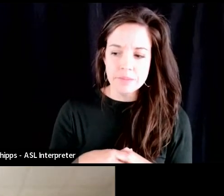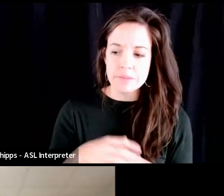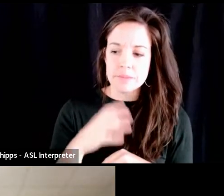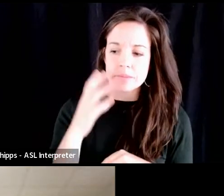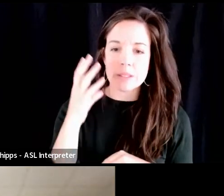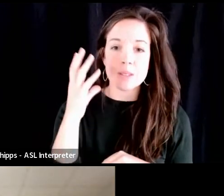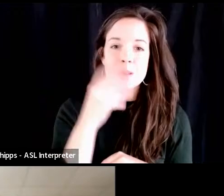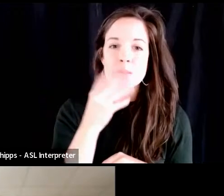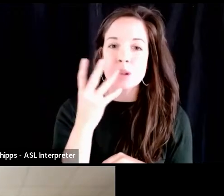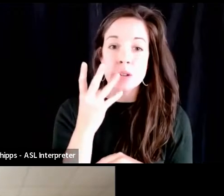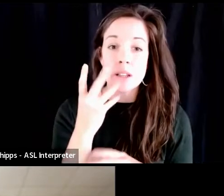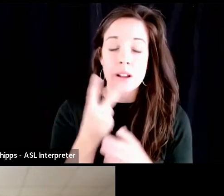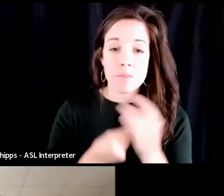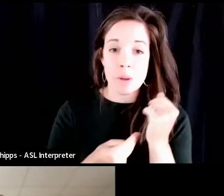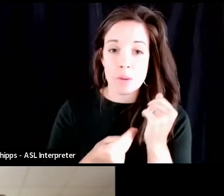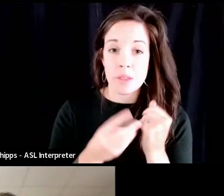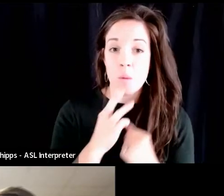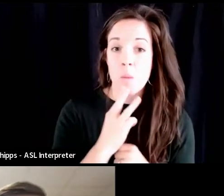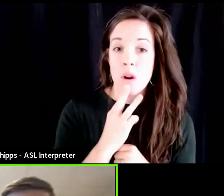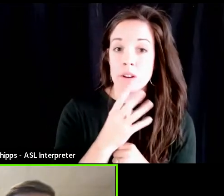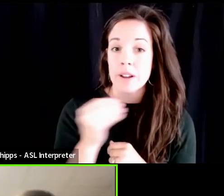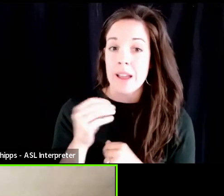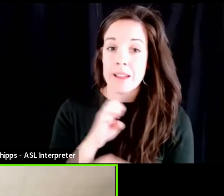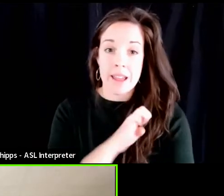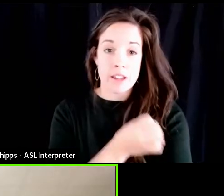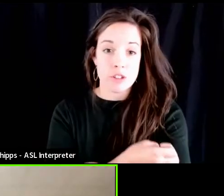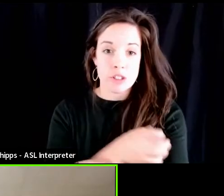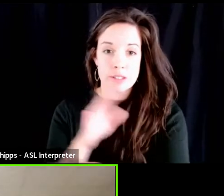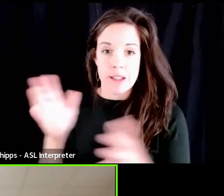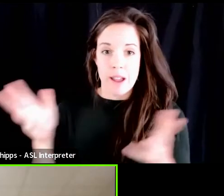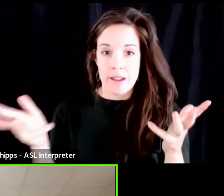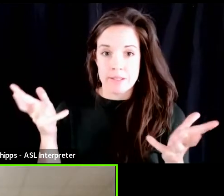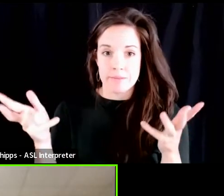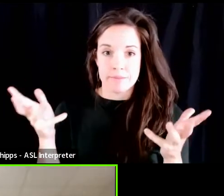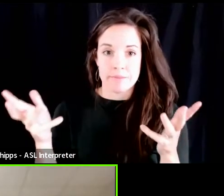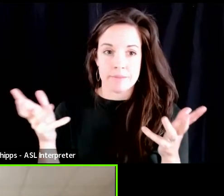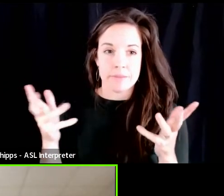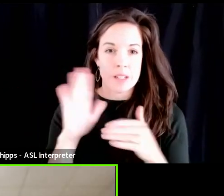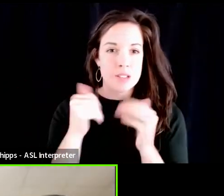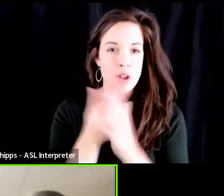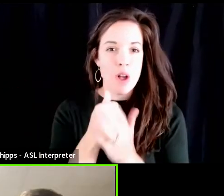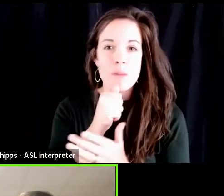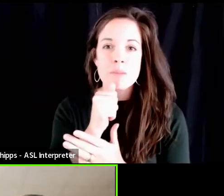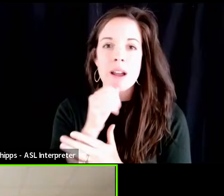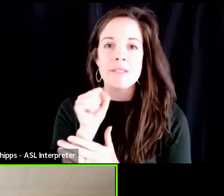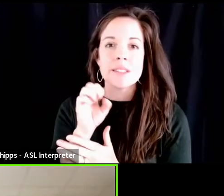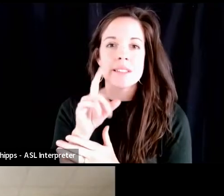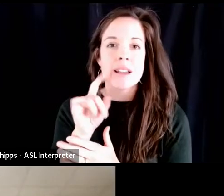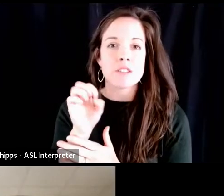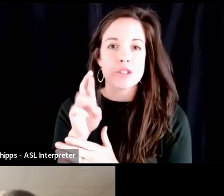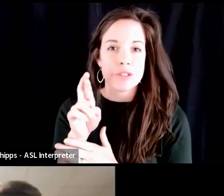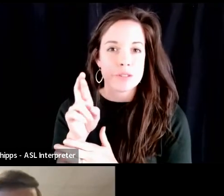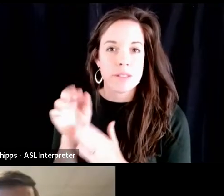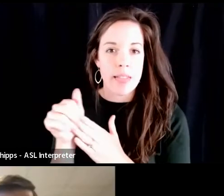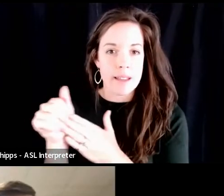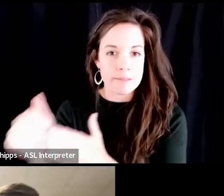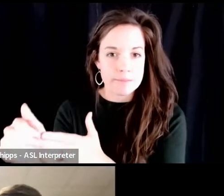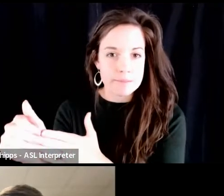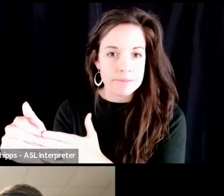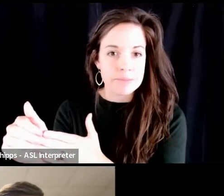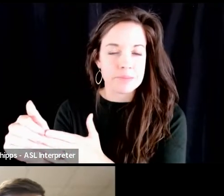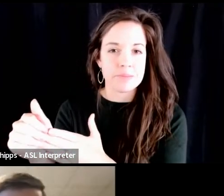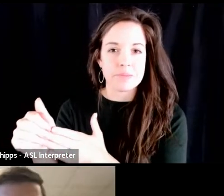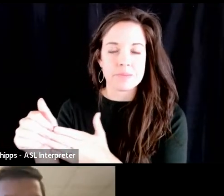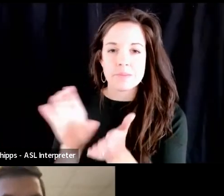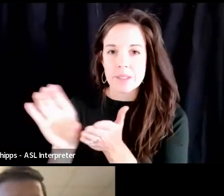both the water and energy side is that it's all private sector led. That the investments that are